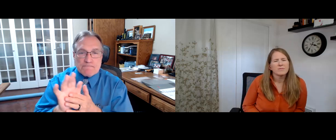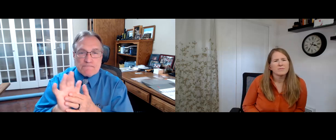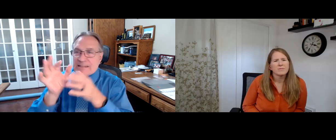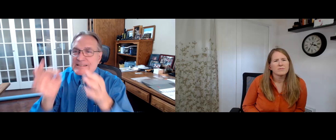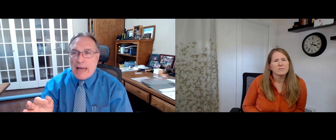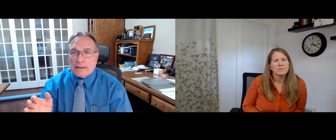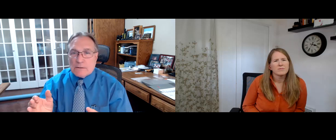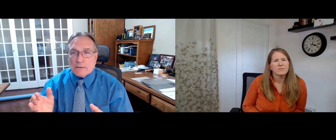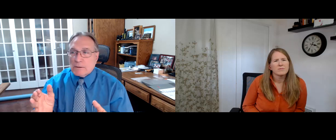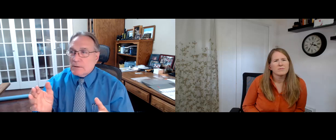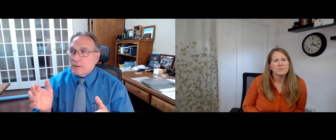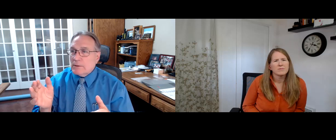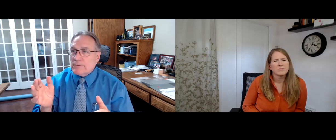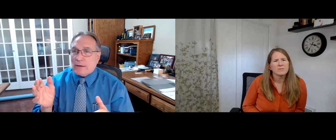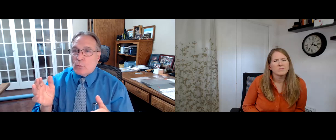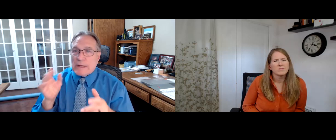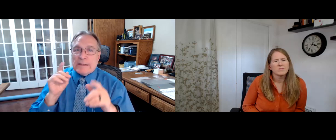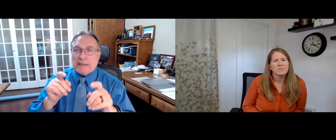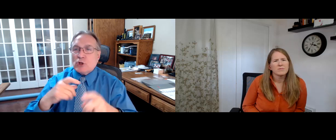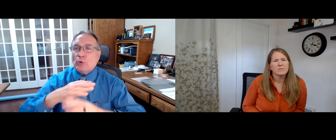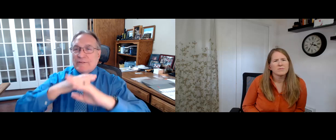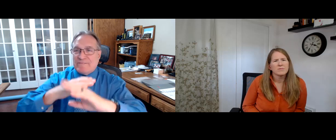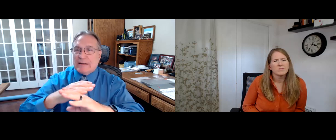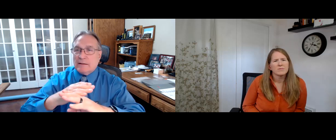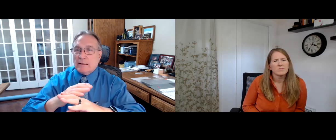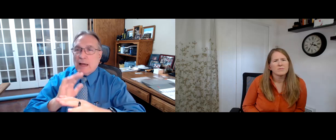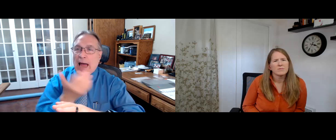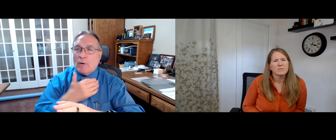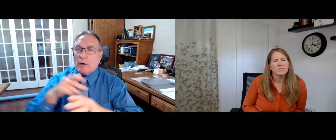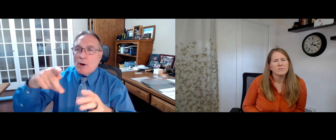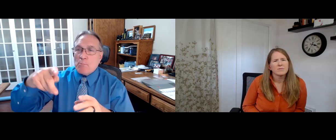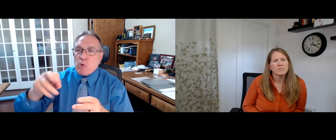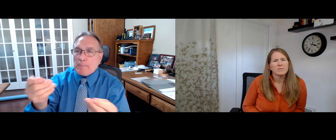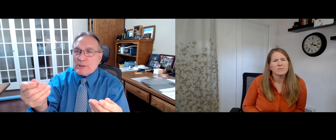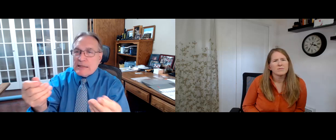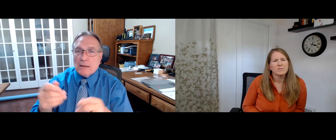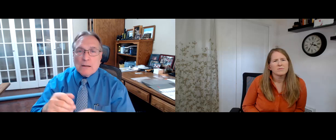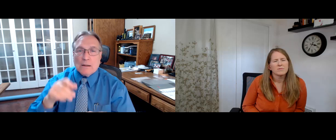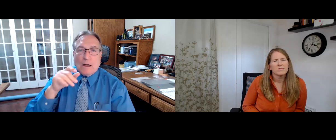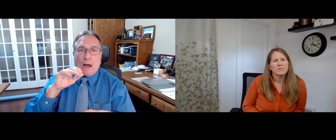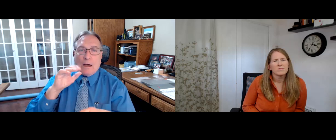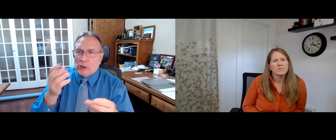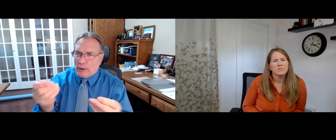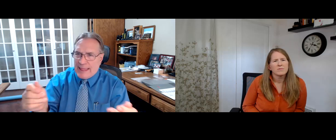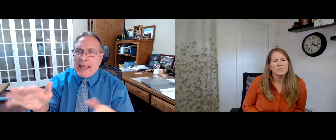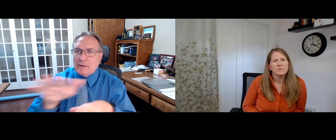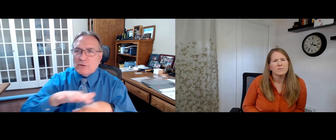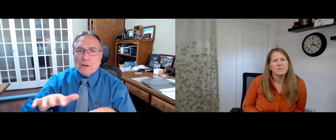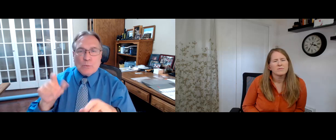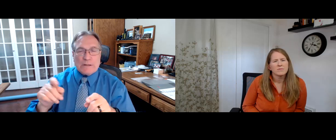they decided that we need to go defend our property, our lands. We need